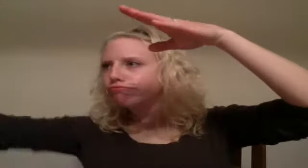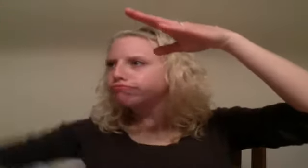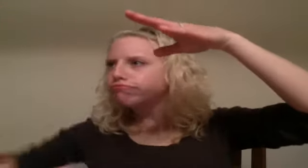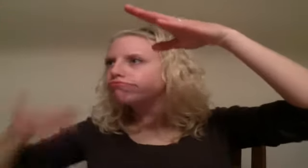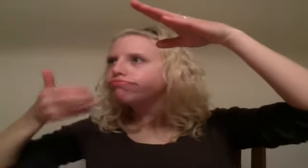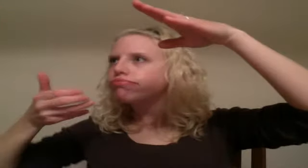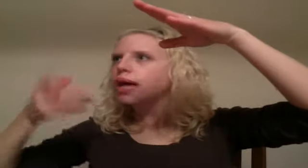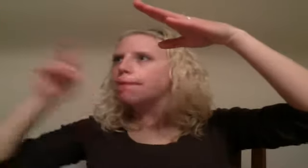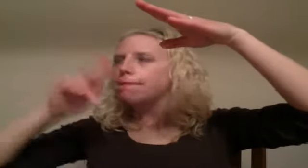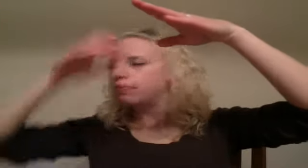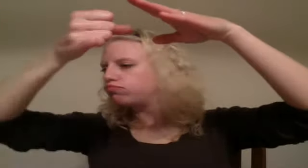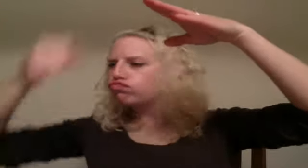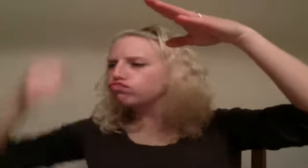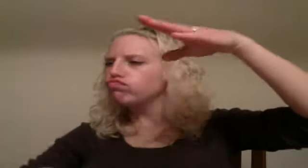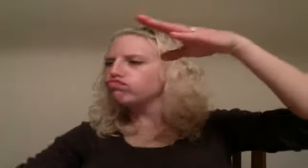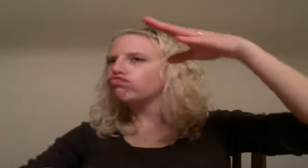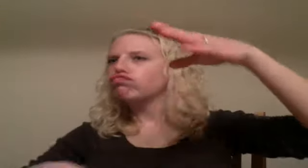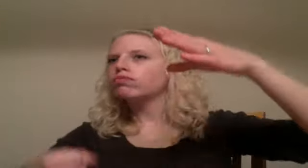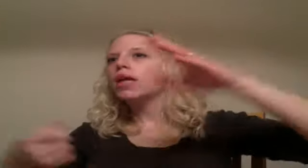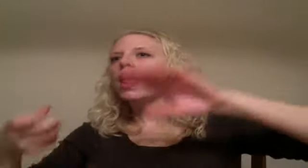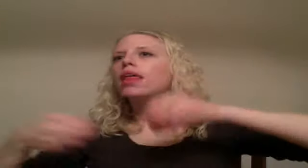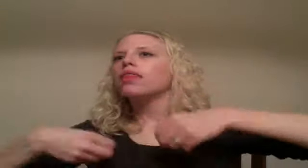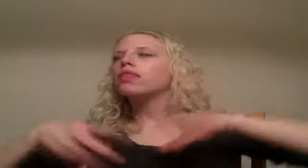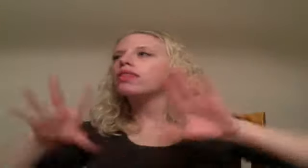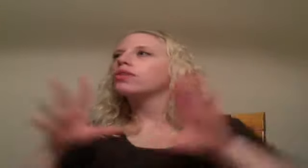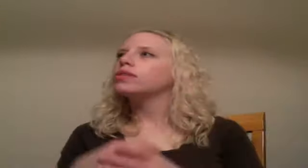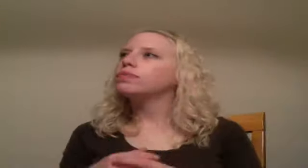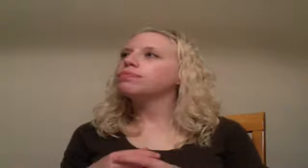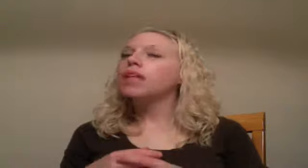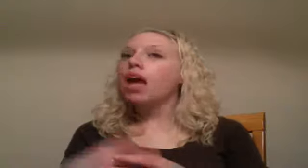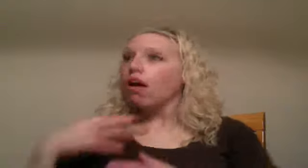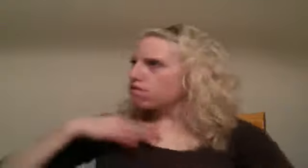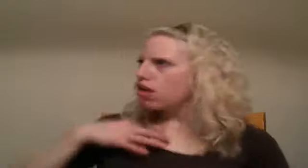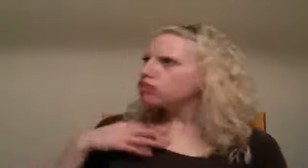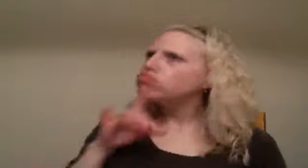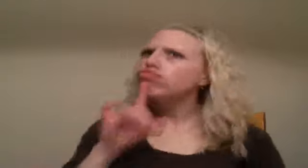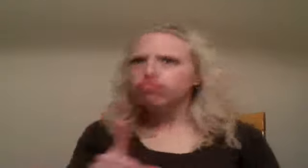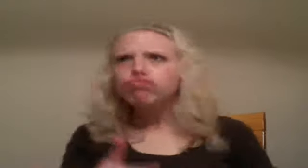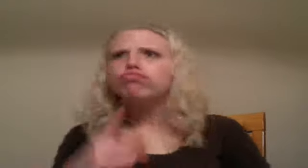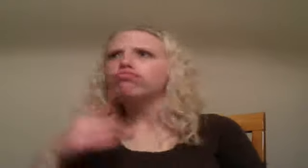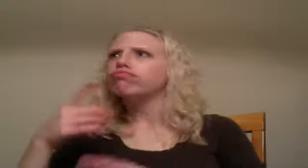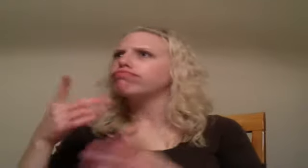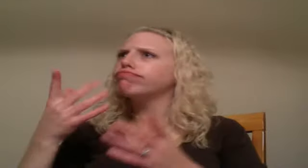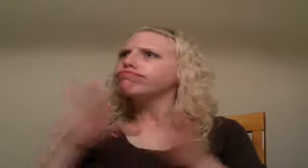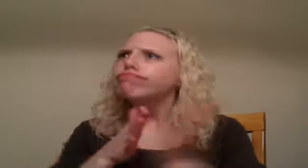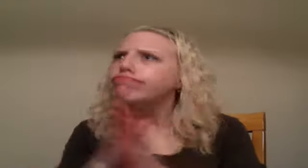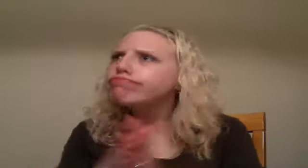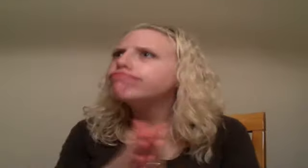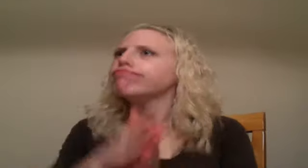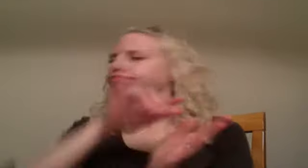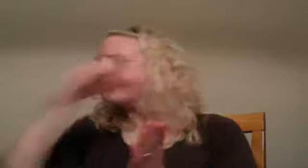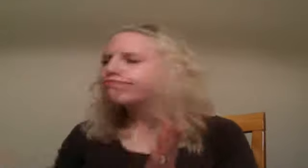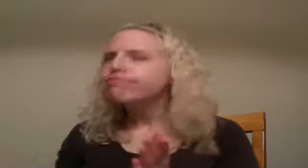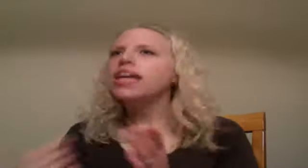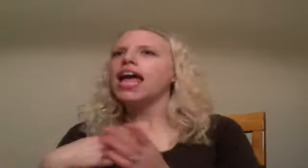of raving about their productive time in the hole. So no matter how atypical these subjects would have to be, they all show the same thing. They get up